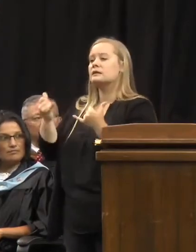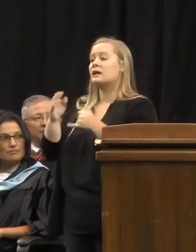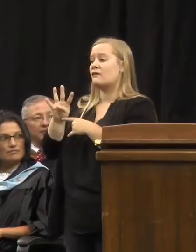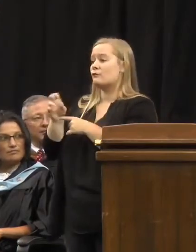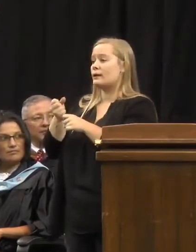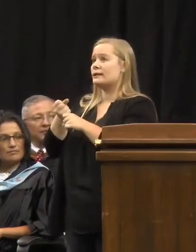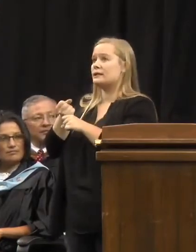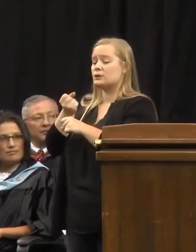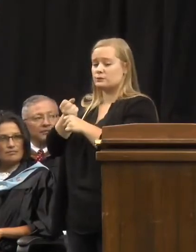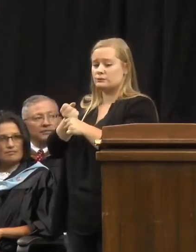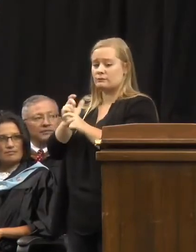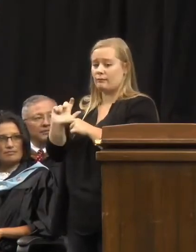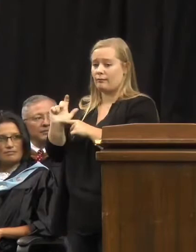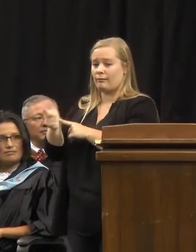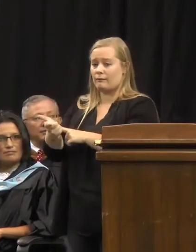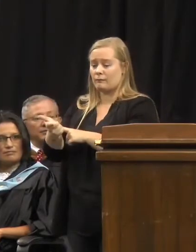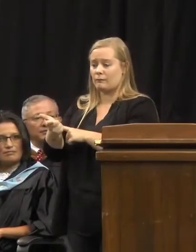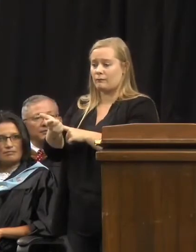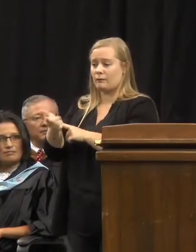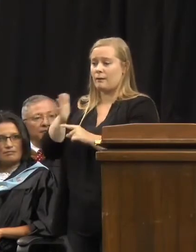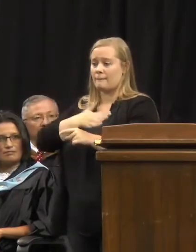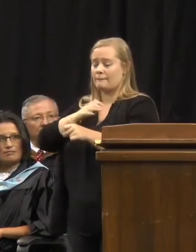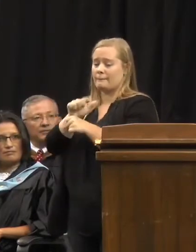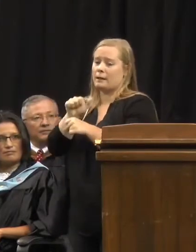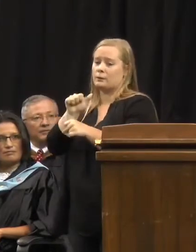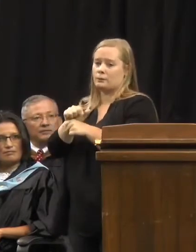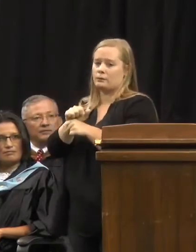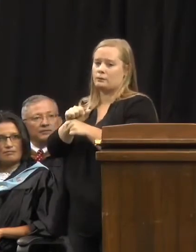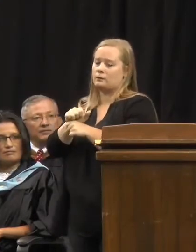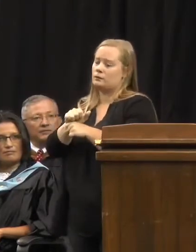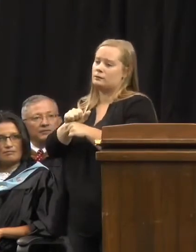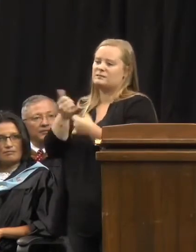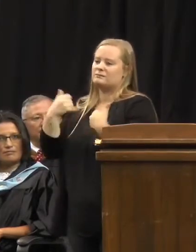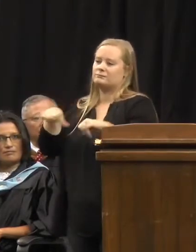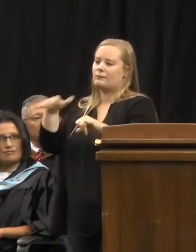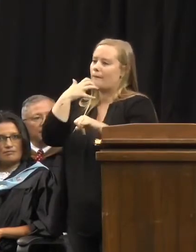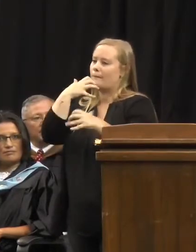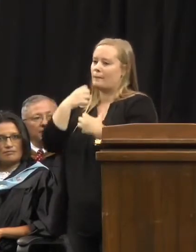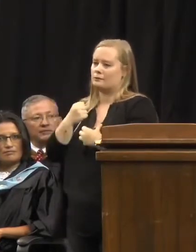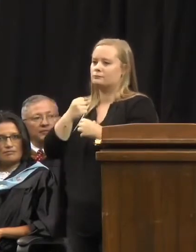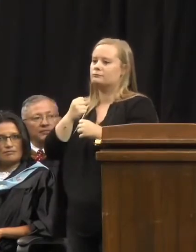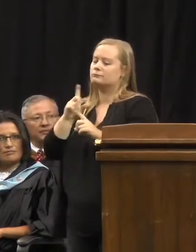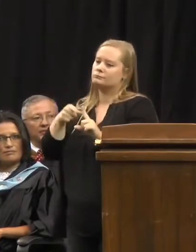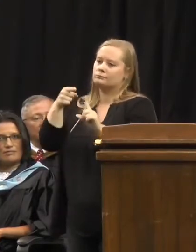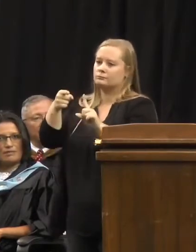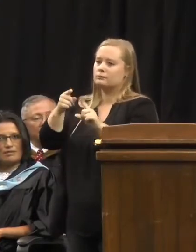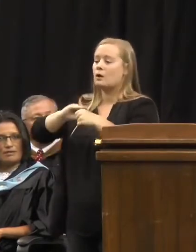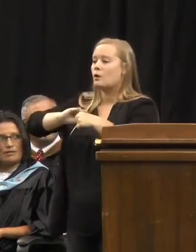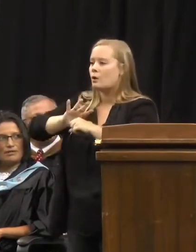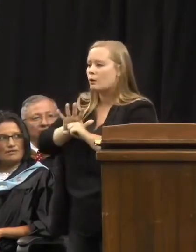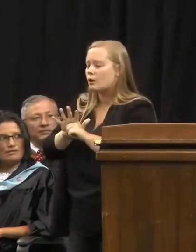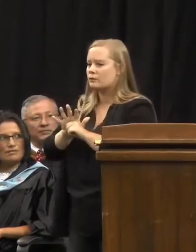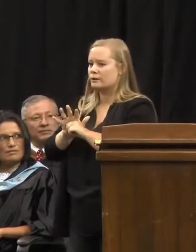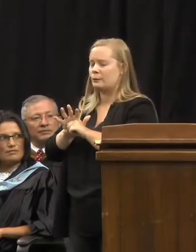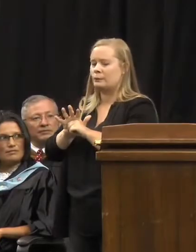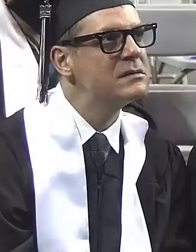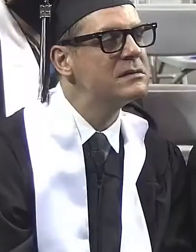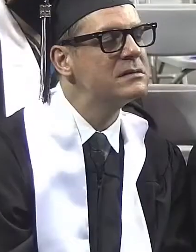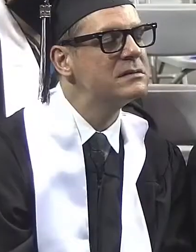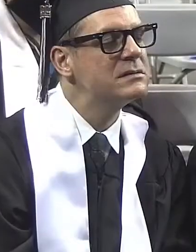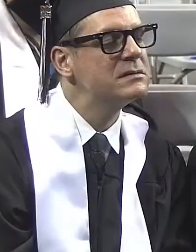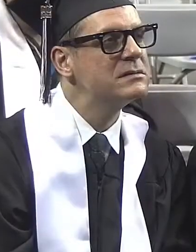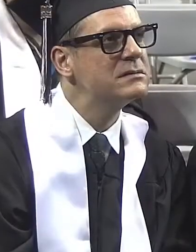40 years later in my career, I remain passionate. COVID released a passion in me for